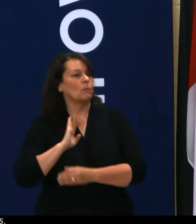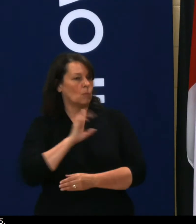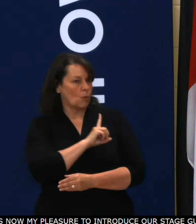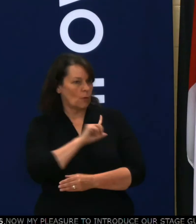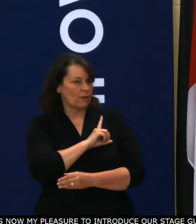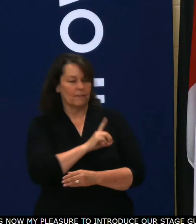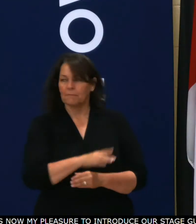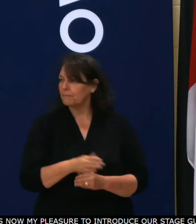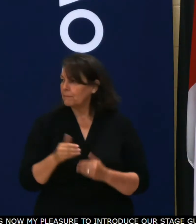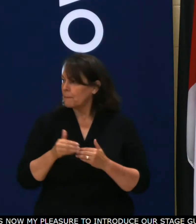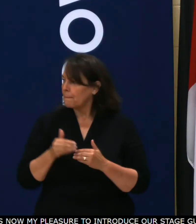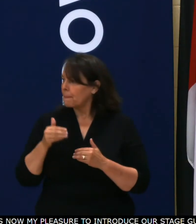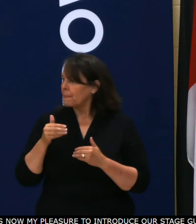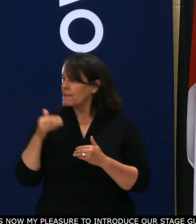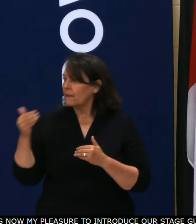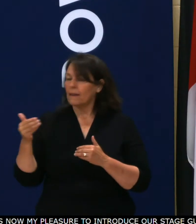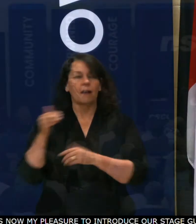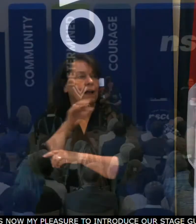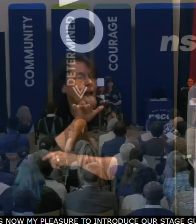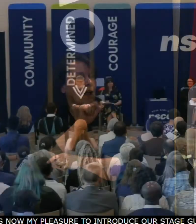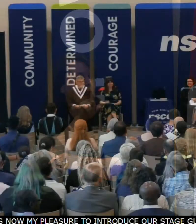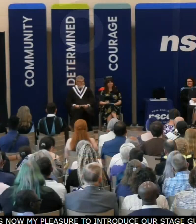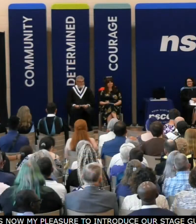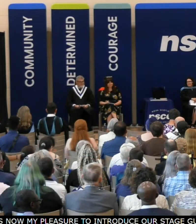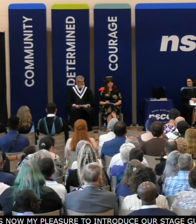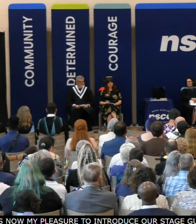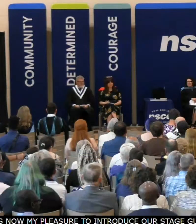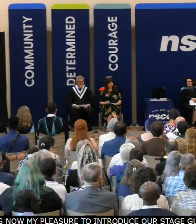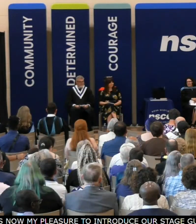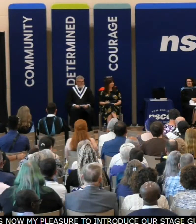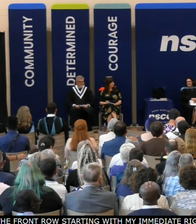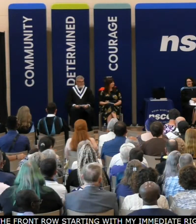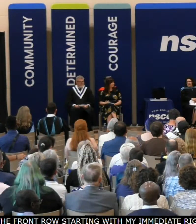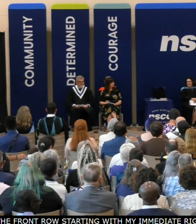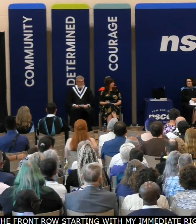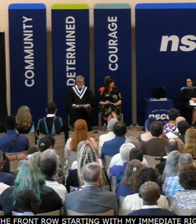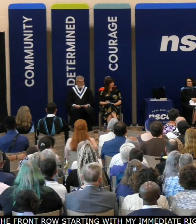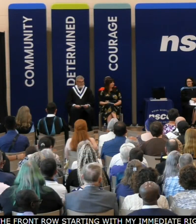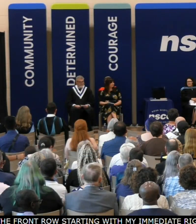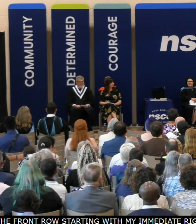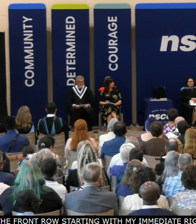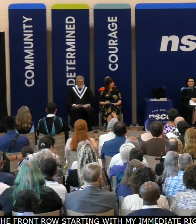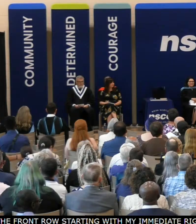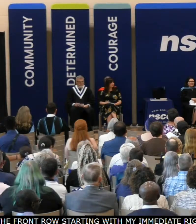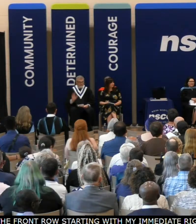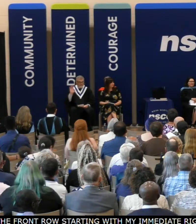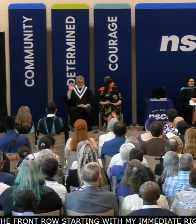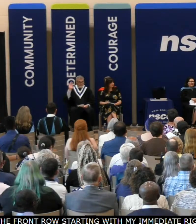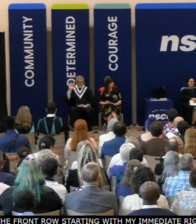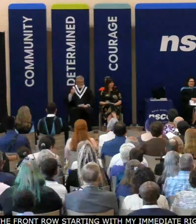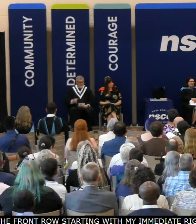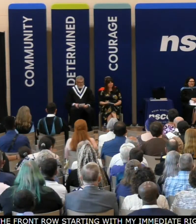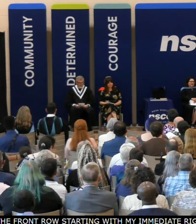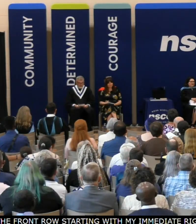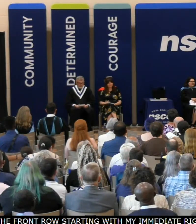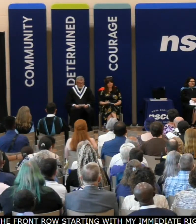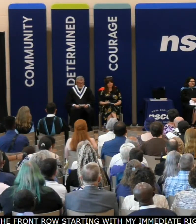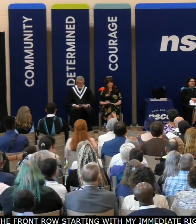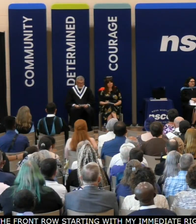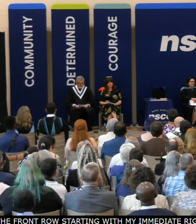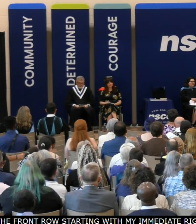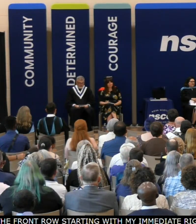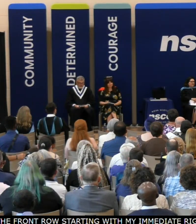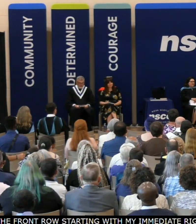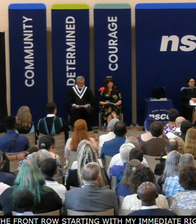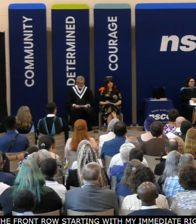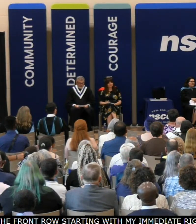Genevieve Allen Hearn, Alumni Representative. Andrew Lafford, Vice President, Academic. In the